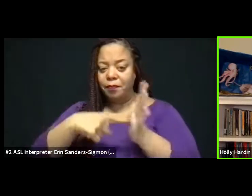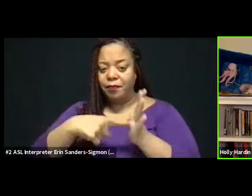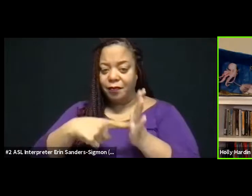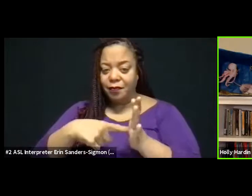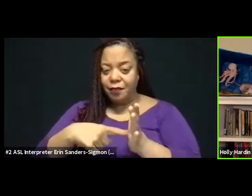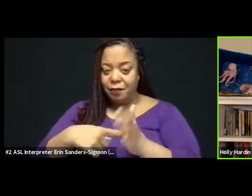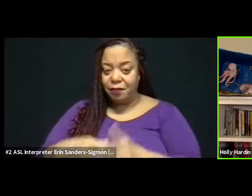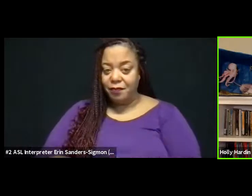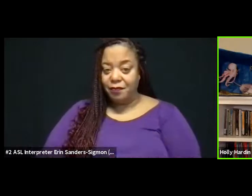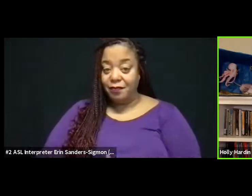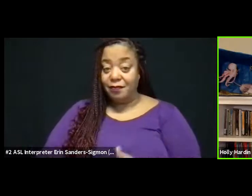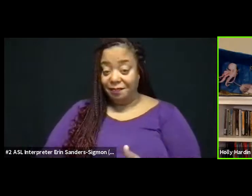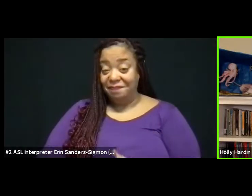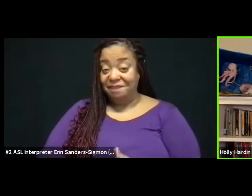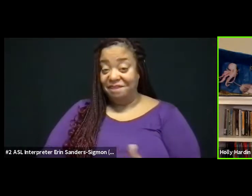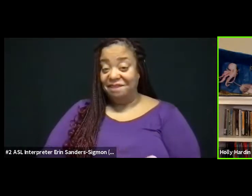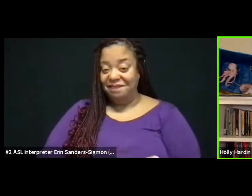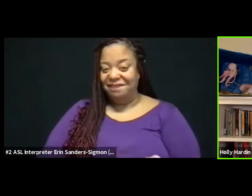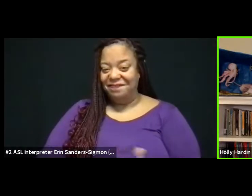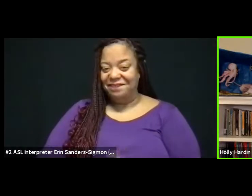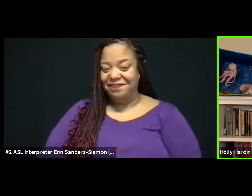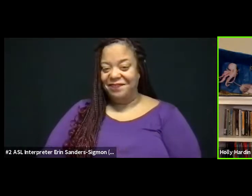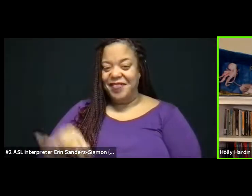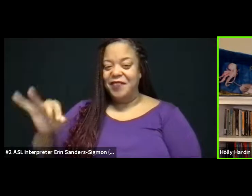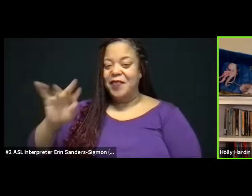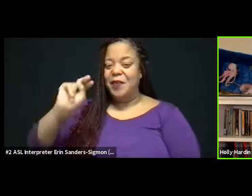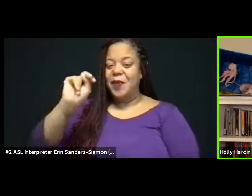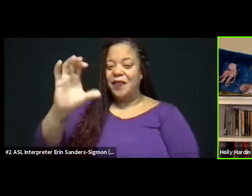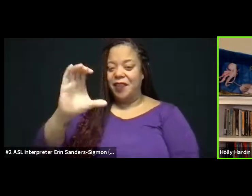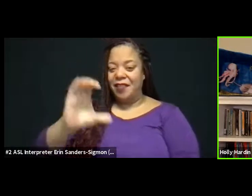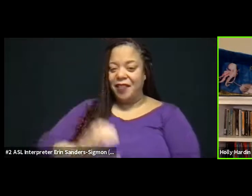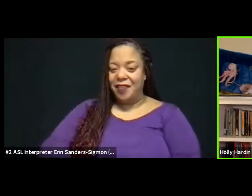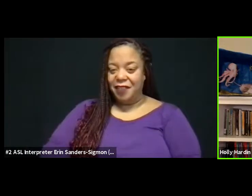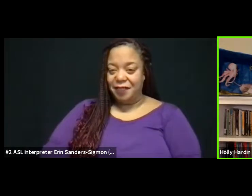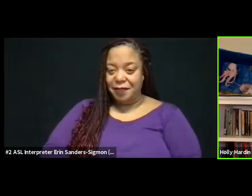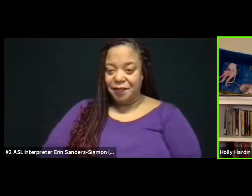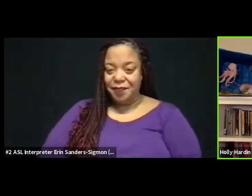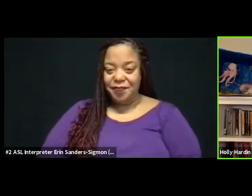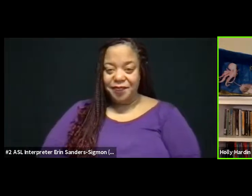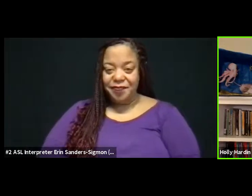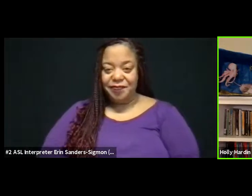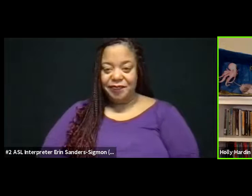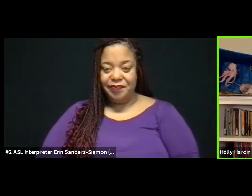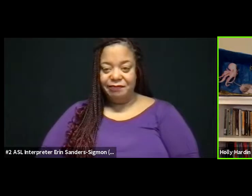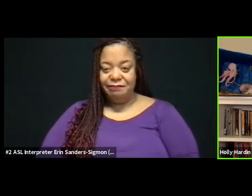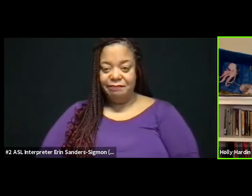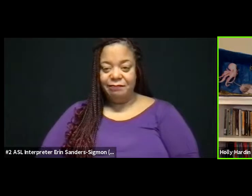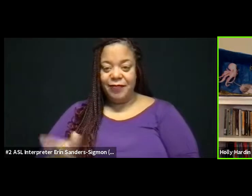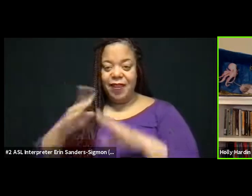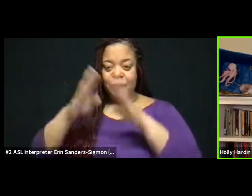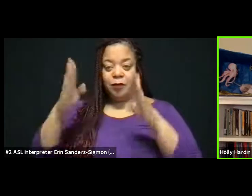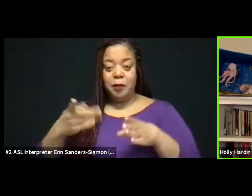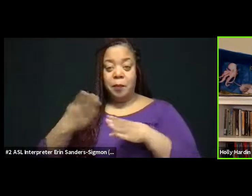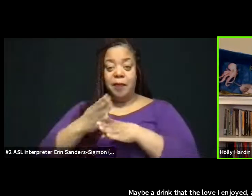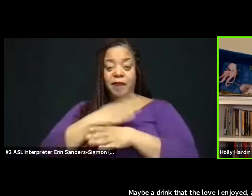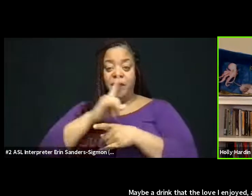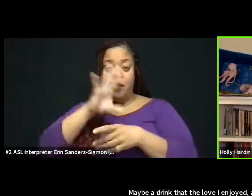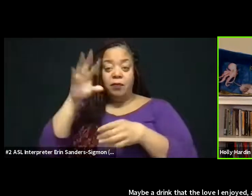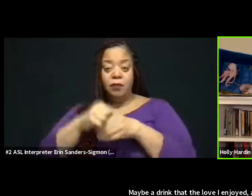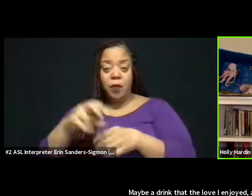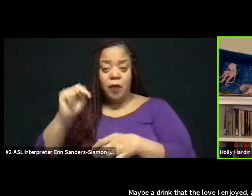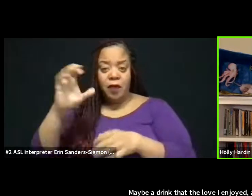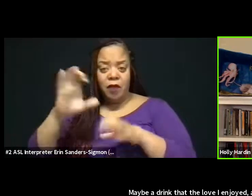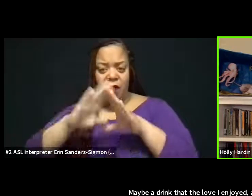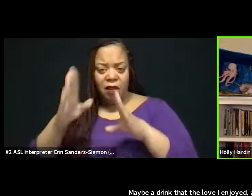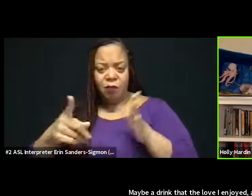row. So we were cut short by the closing of schools with the pandemic, but they started to get to meet some of